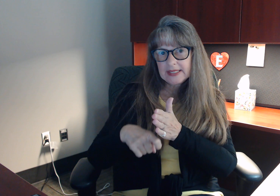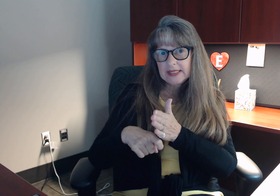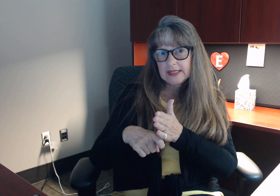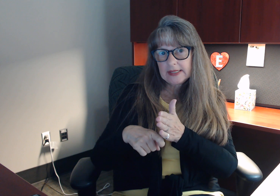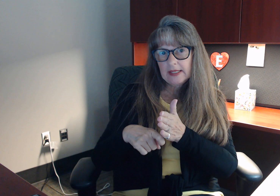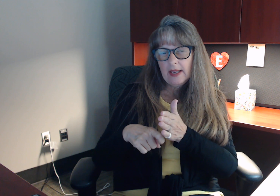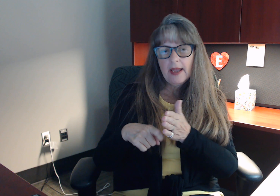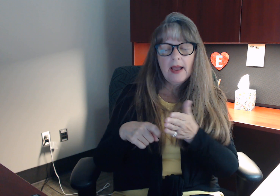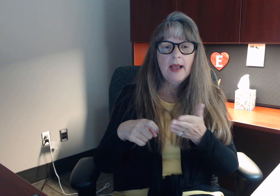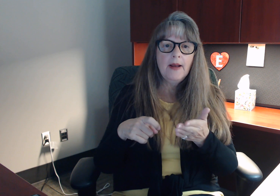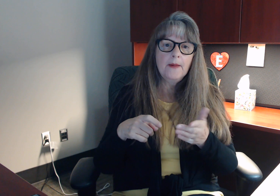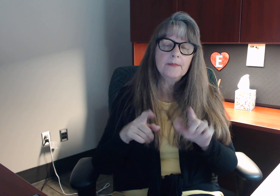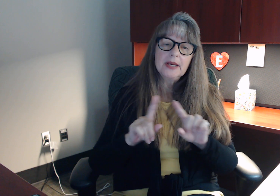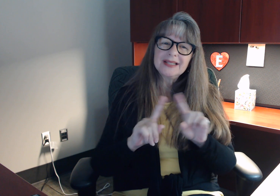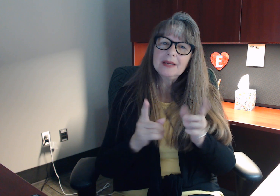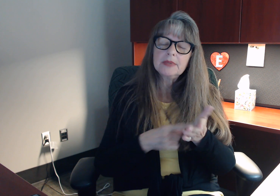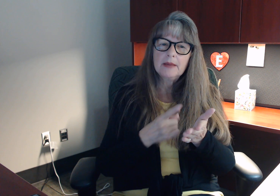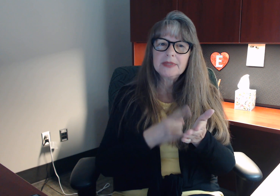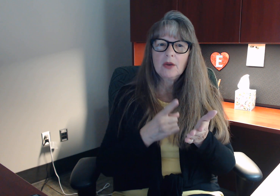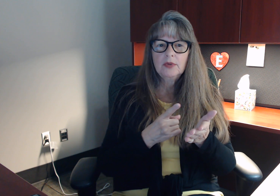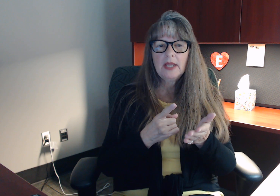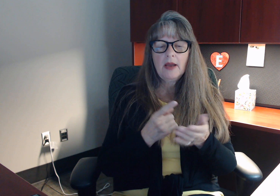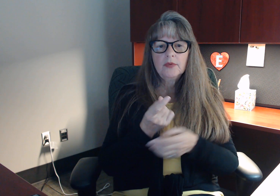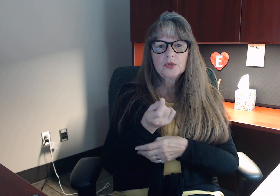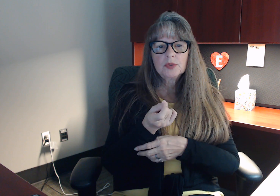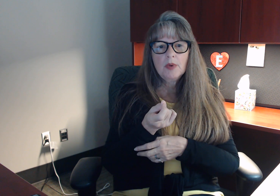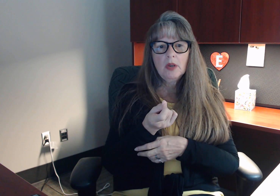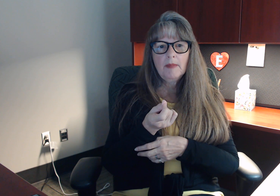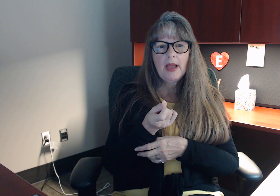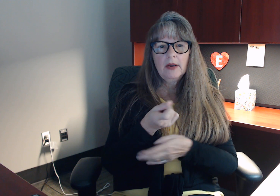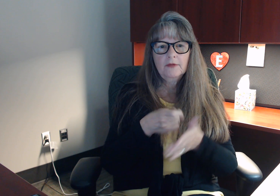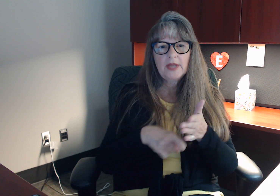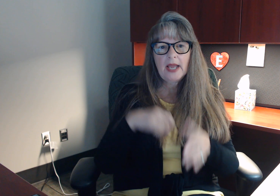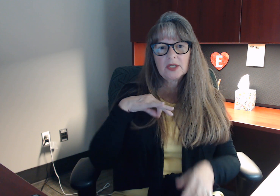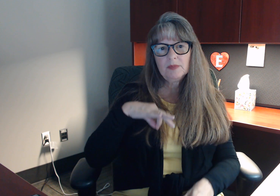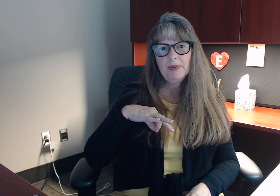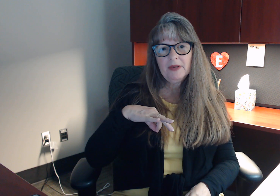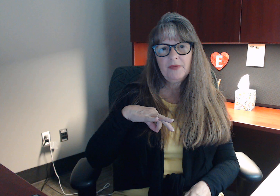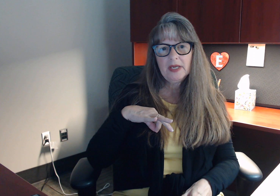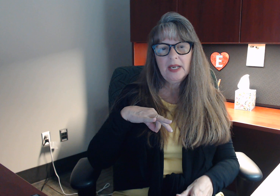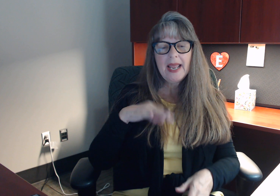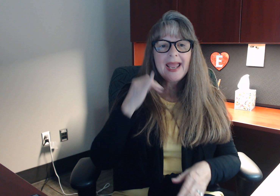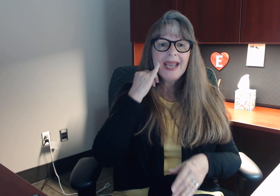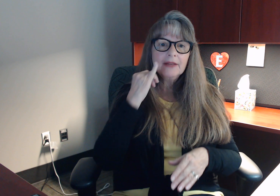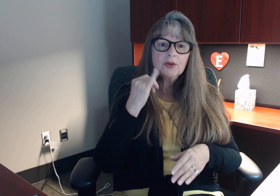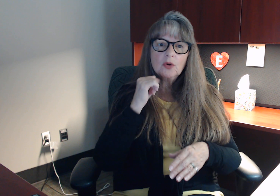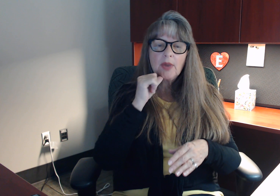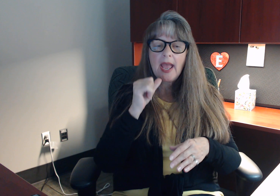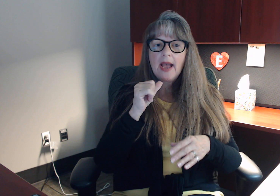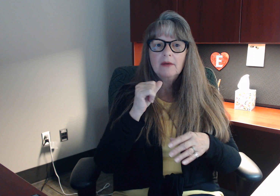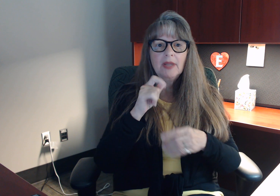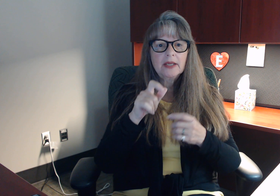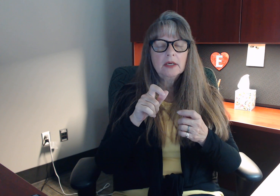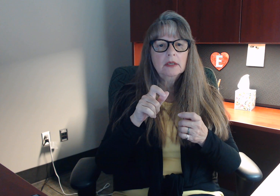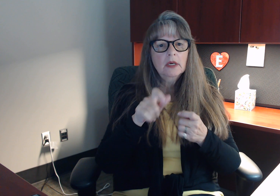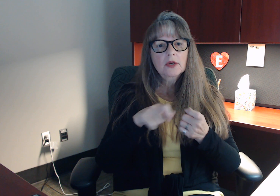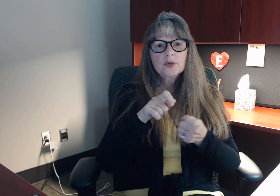taxes. But sometimes they only have a small amount of tax benefit, and if you don't have like a